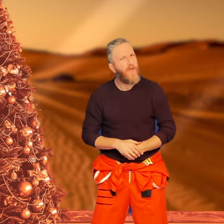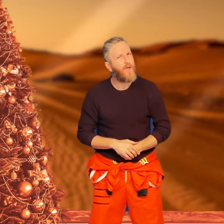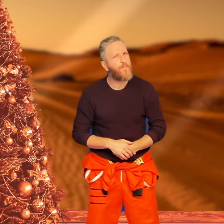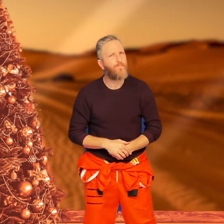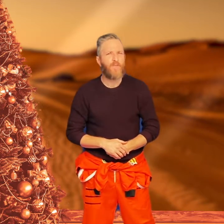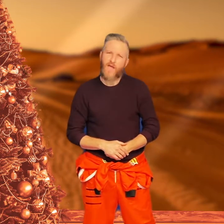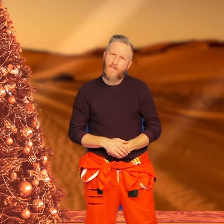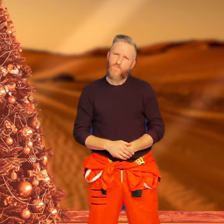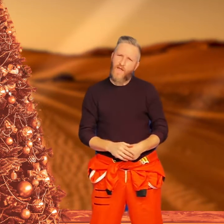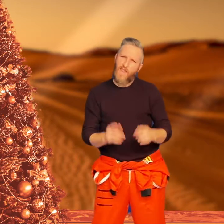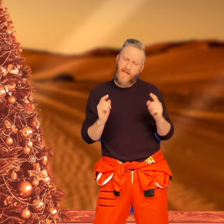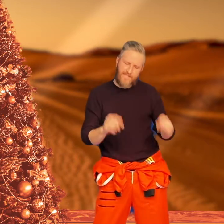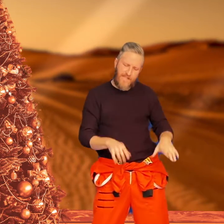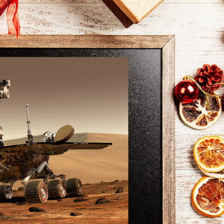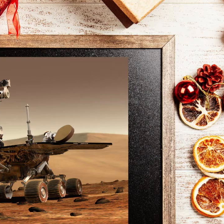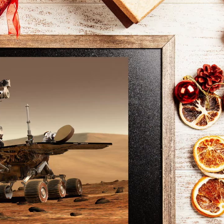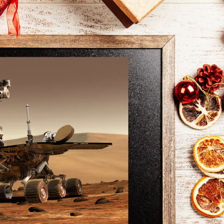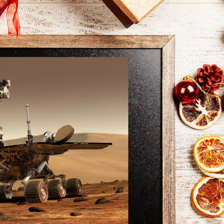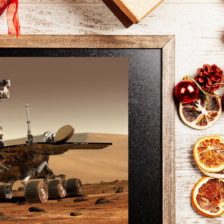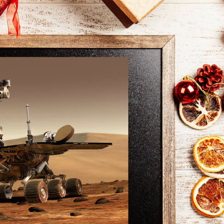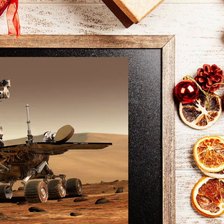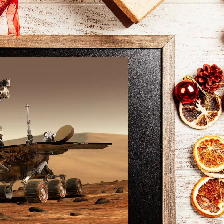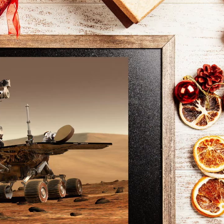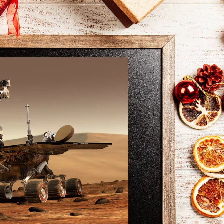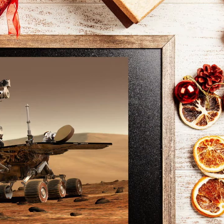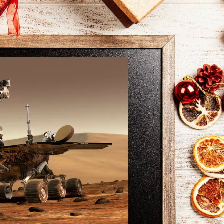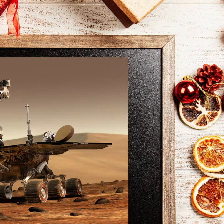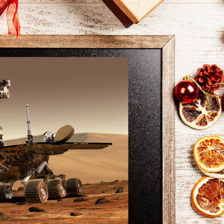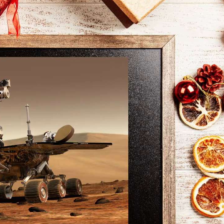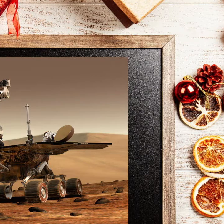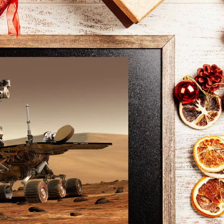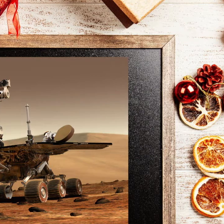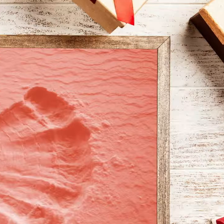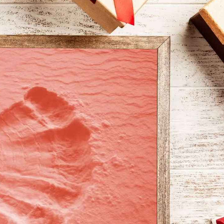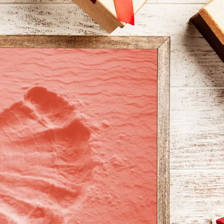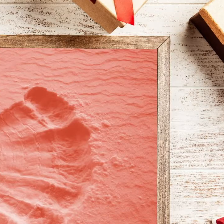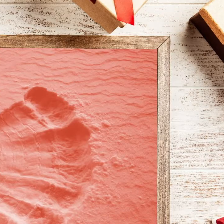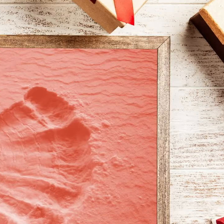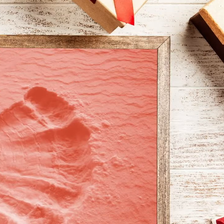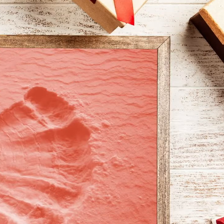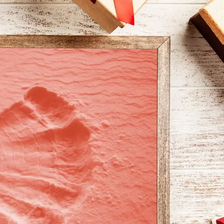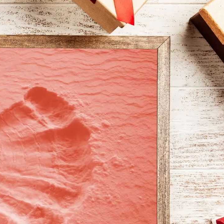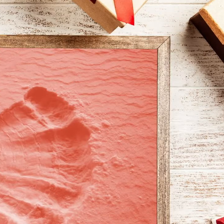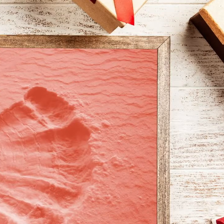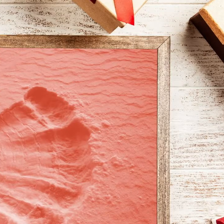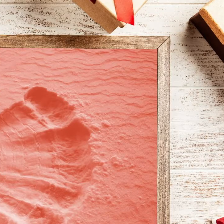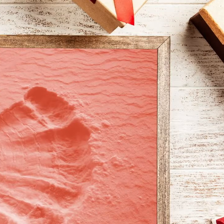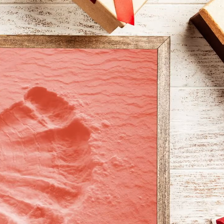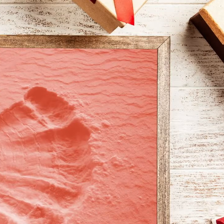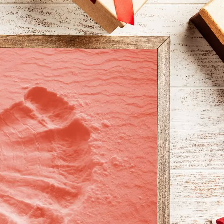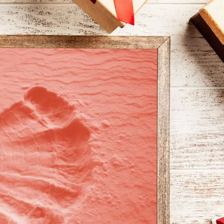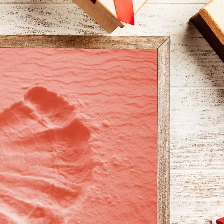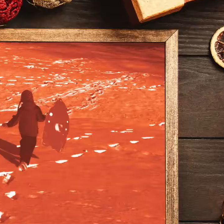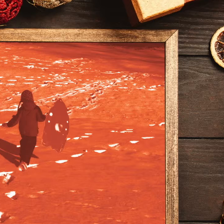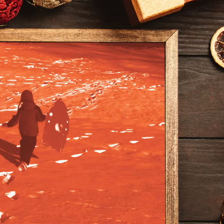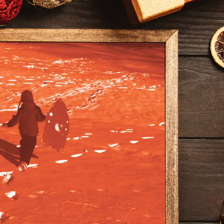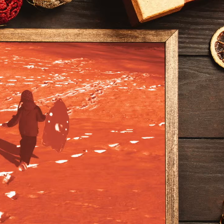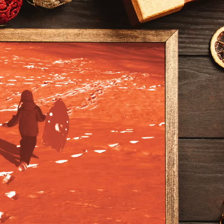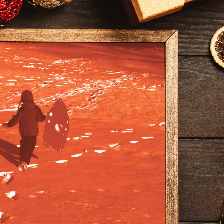there, as well as Little Rover too. We'll make angels in the red sand and go